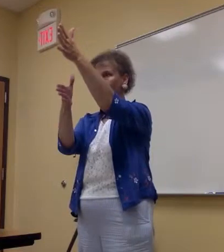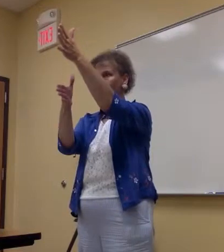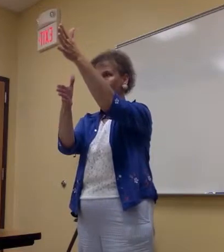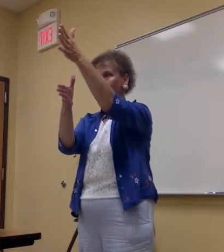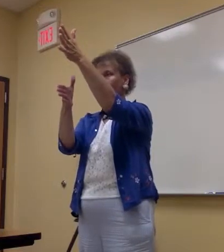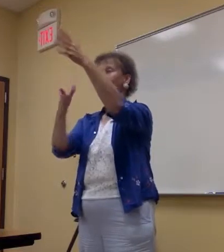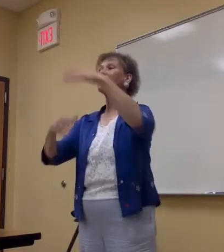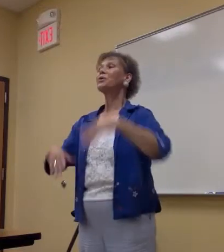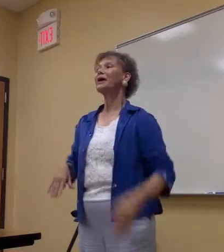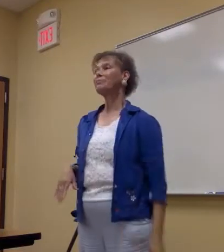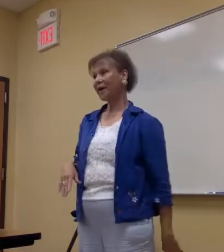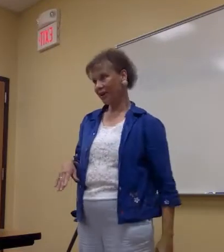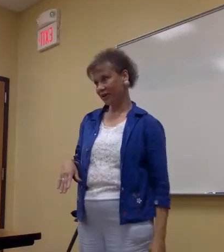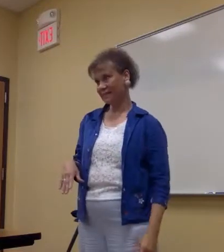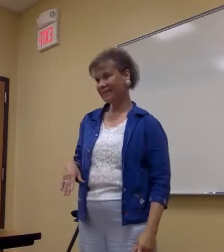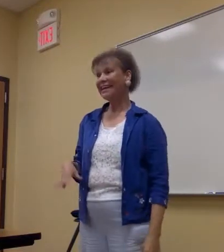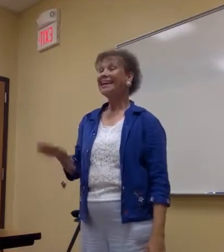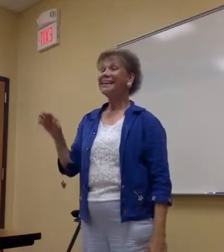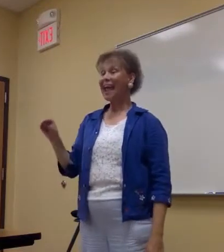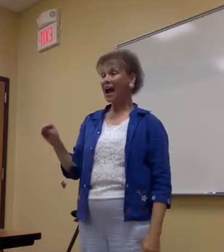grandparents. Now, some people will